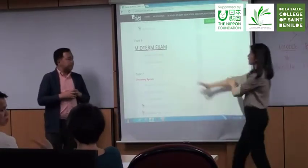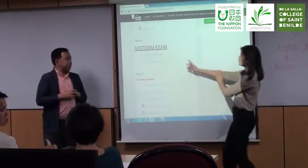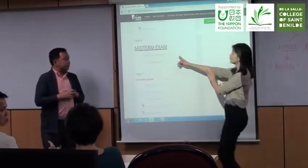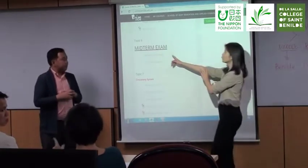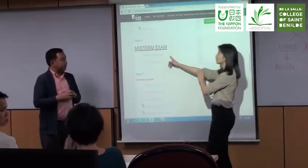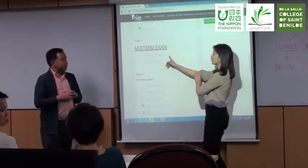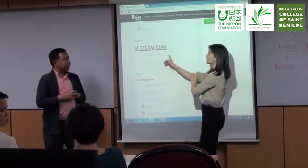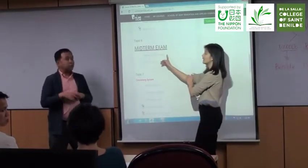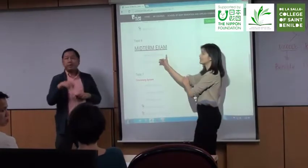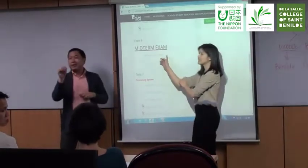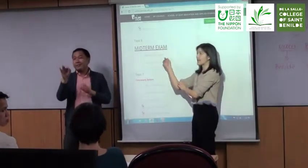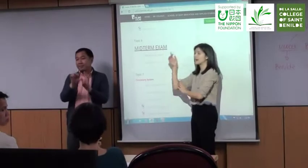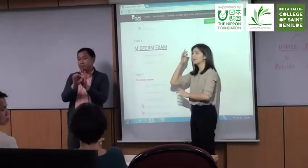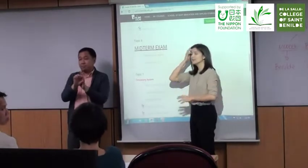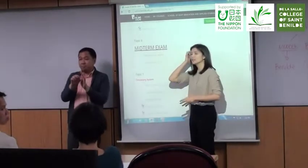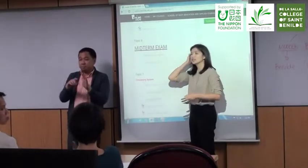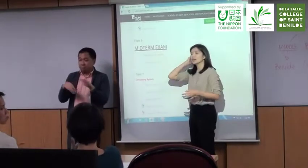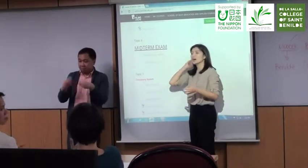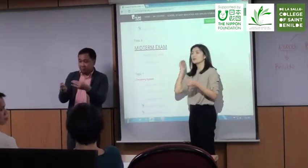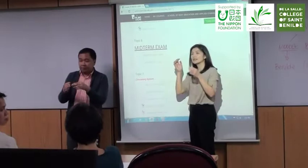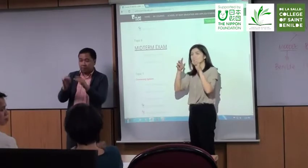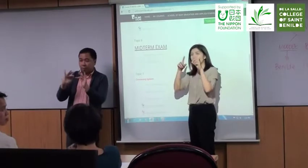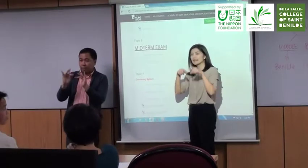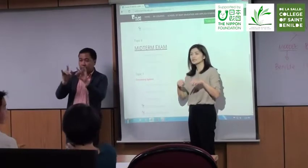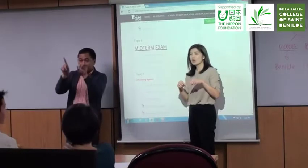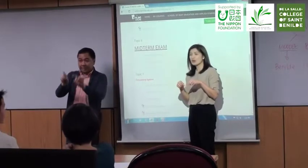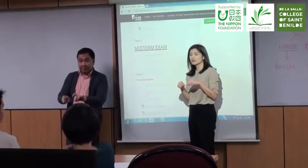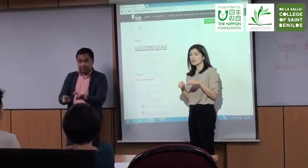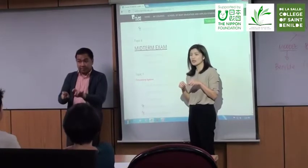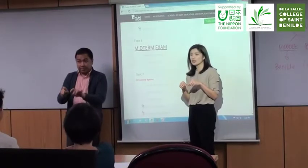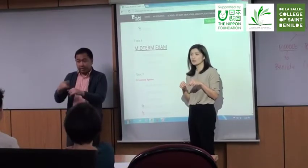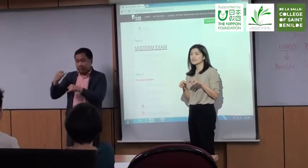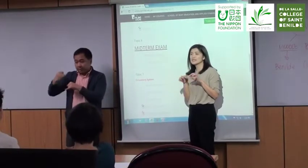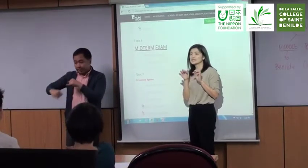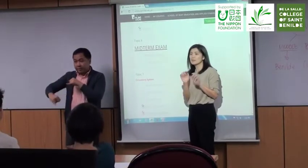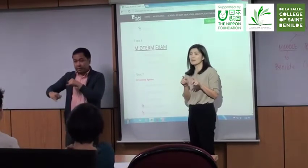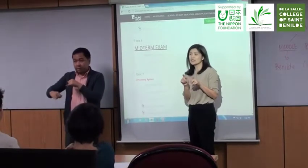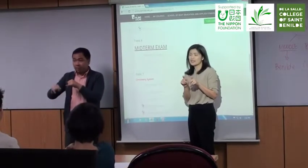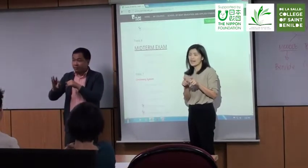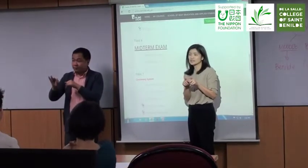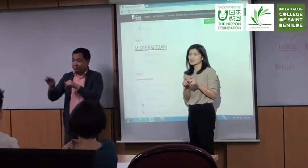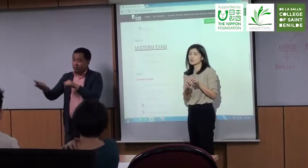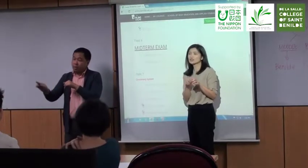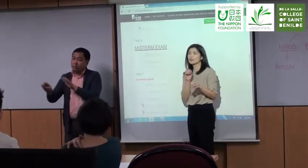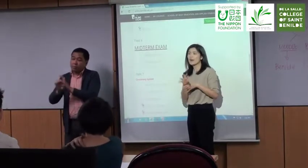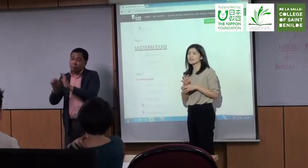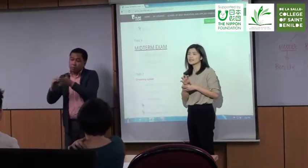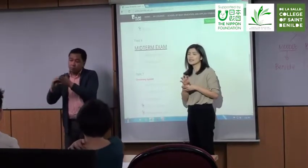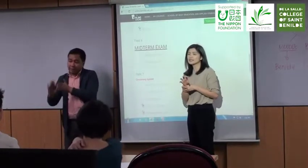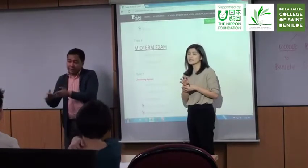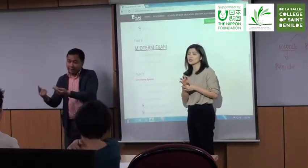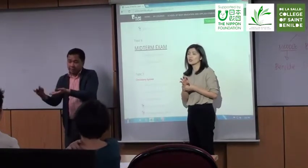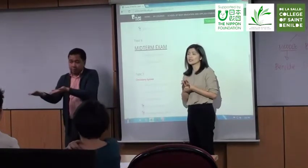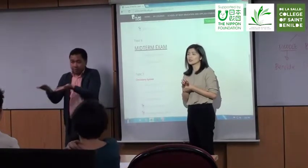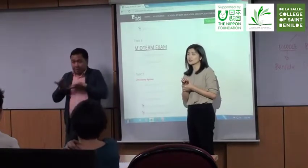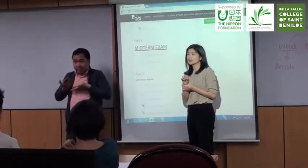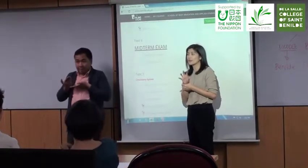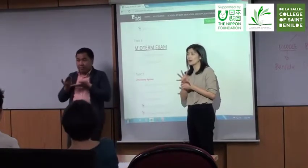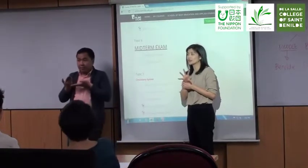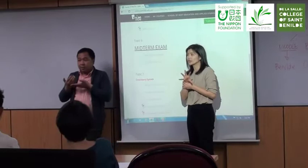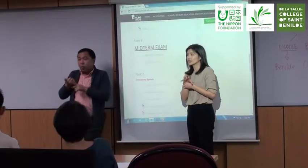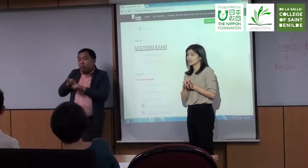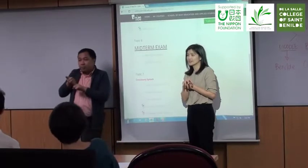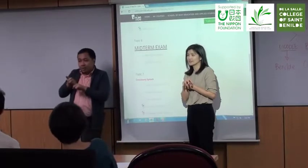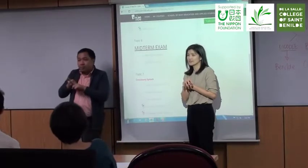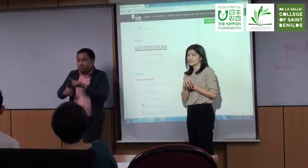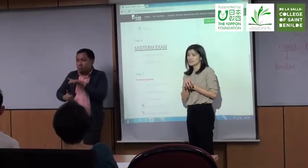By the way, if you do an online exam, at the end of when they submit their answers, automatically the scores will come